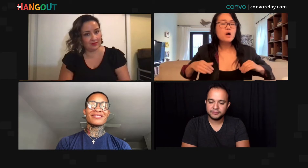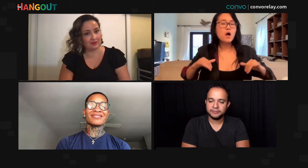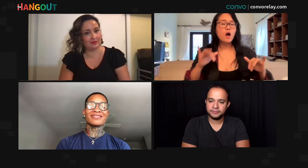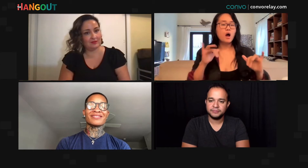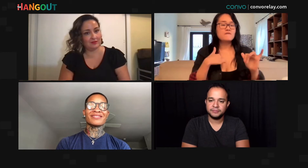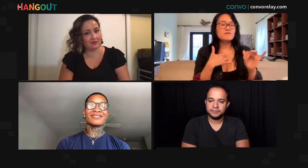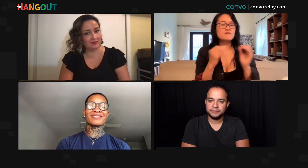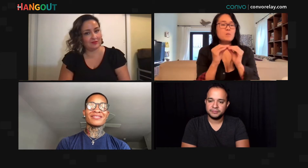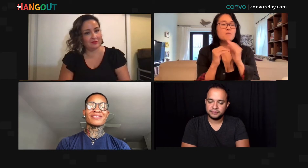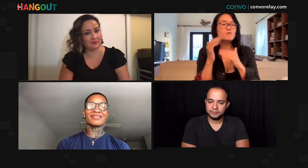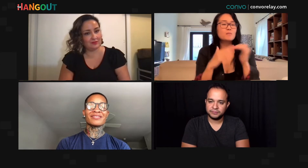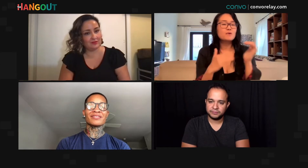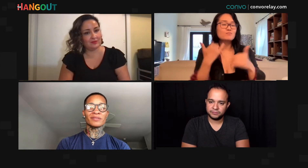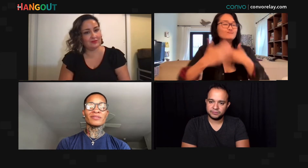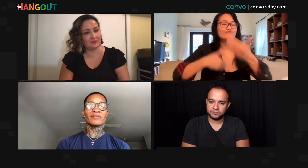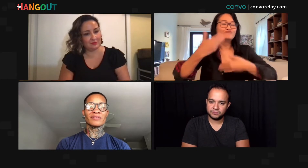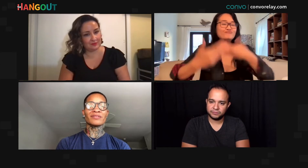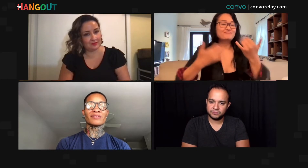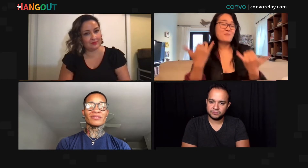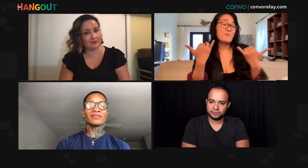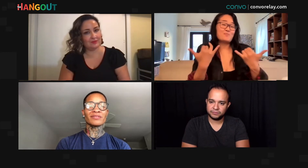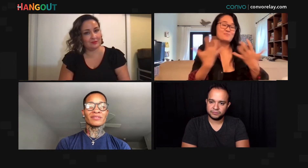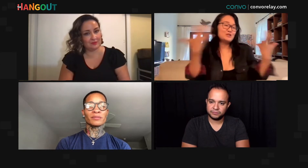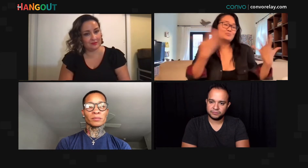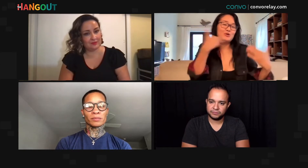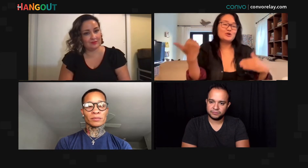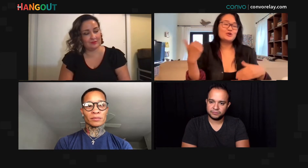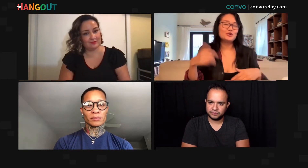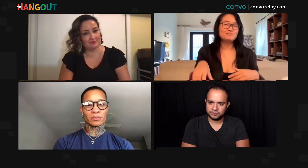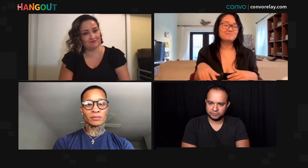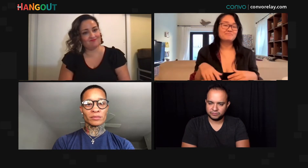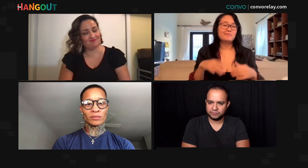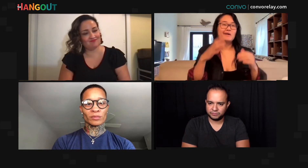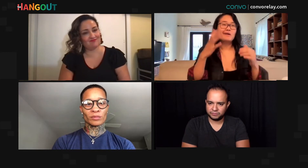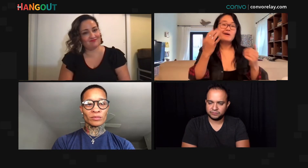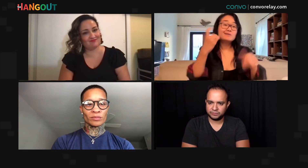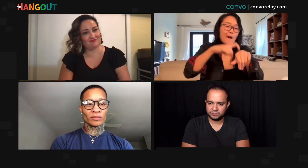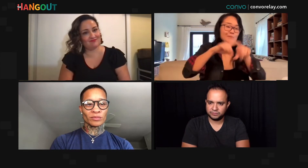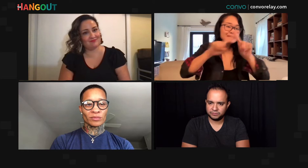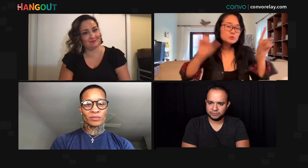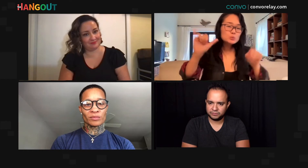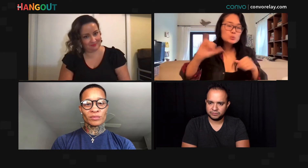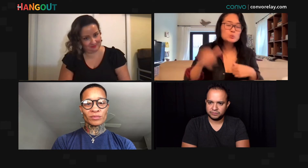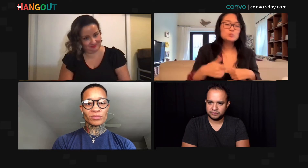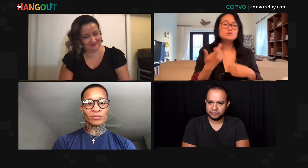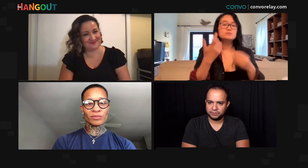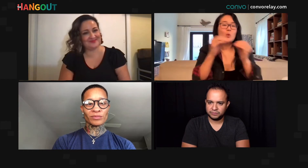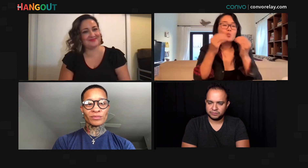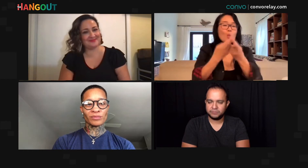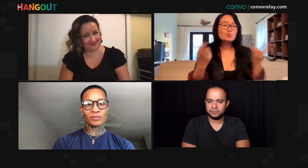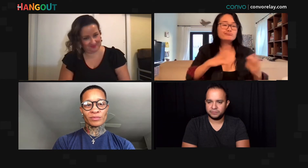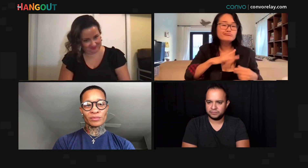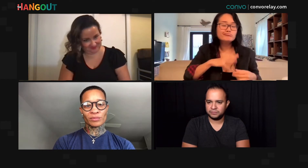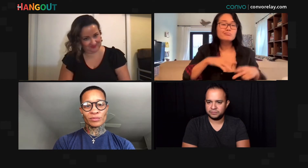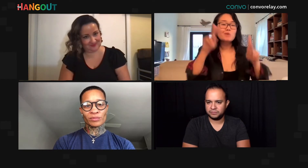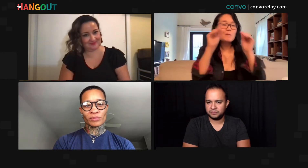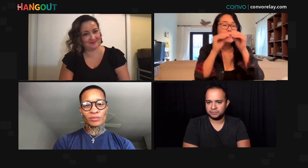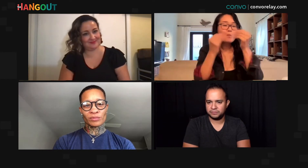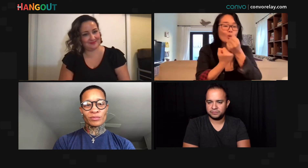so open and more accepting. And I felt so much more comfortable in that space. And it's so much better now. And times are different too. There's so many